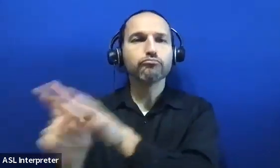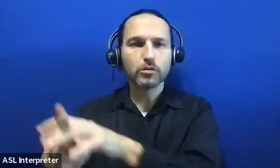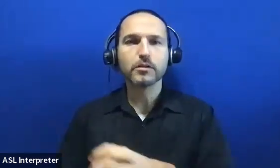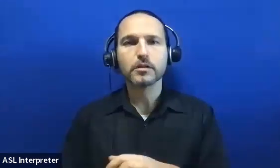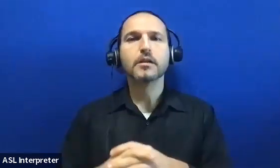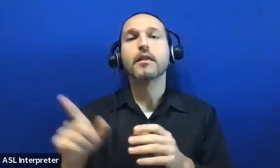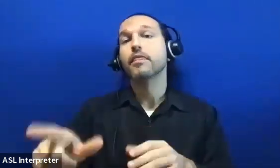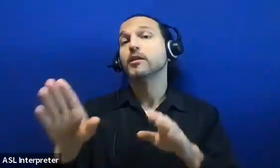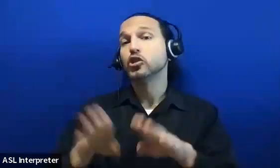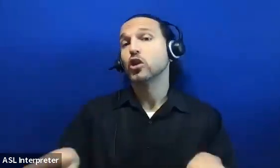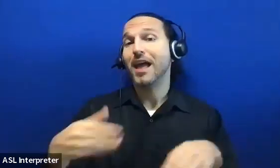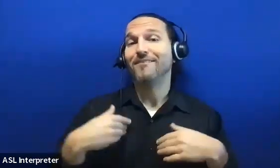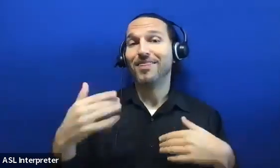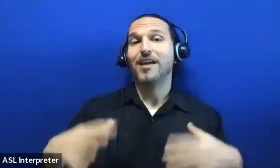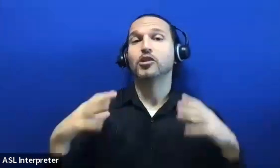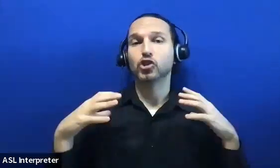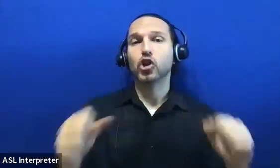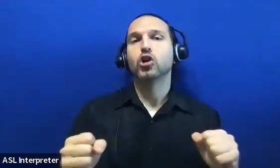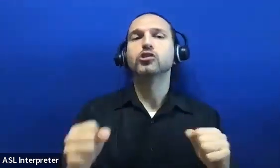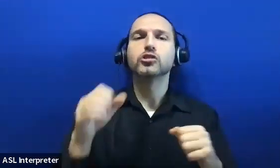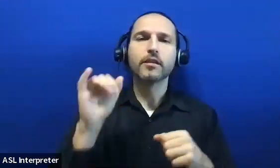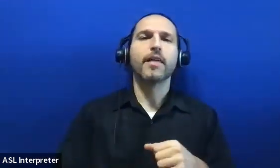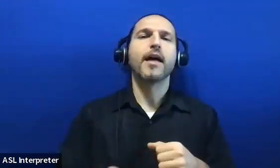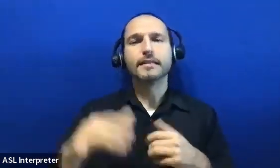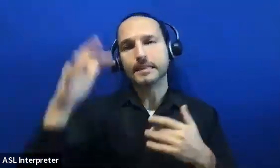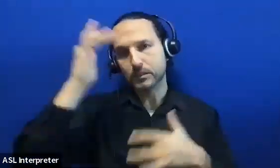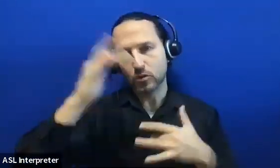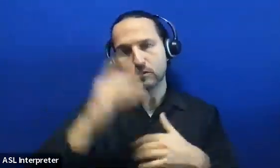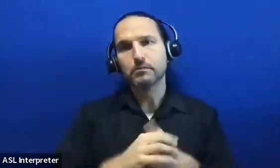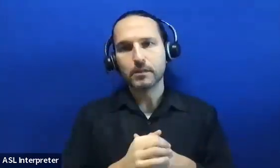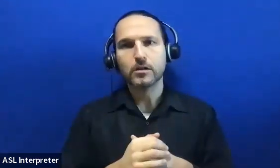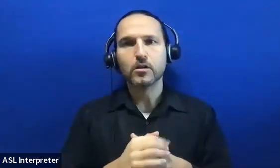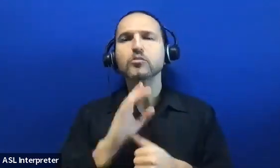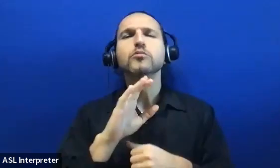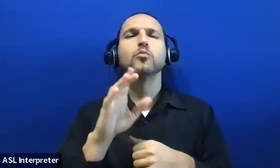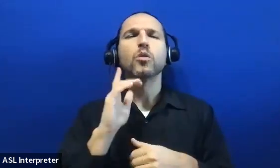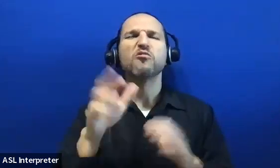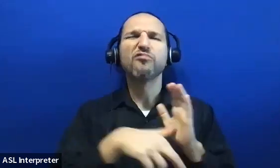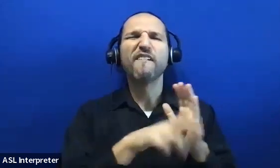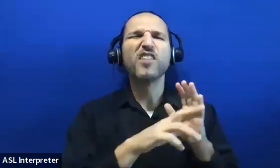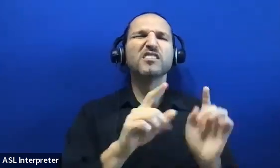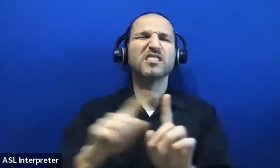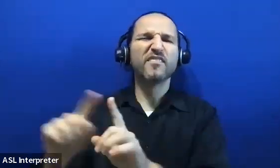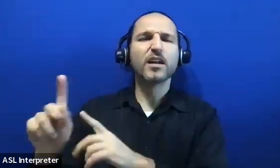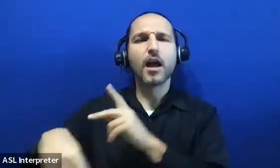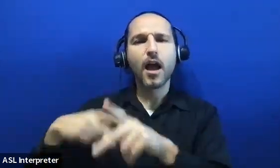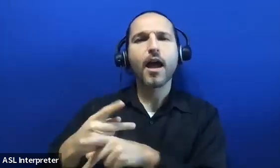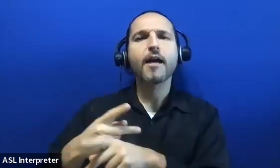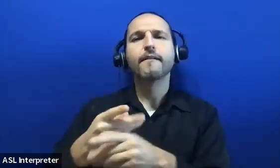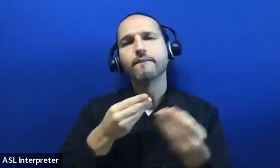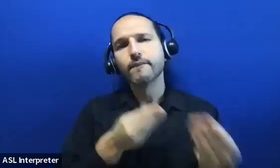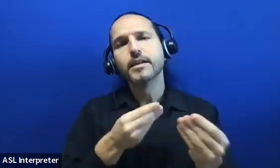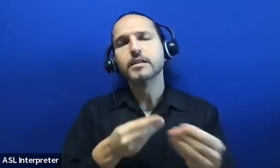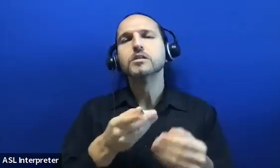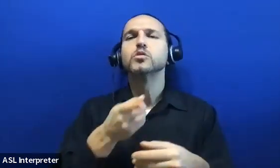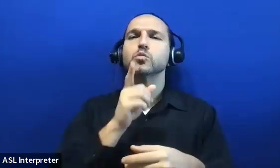in children with Charge syndrome. We will review various feeding and swallowing difficulties in children